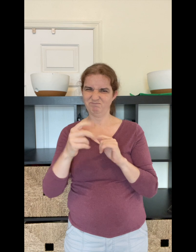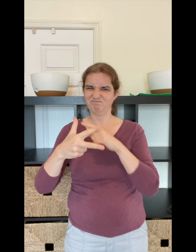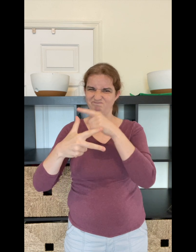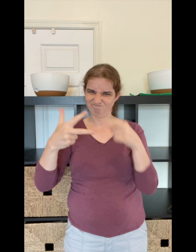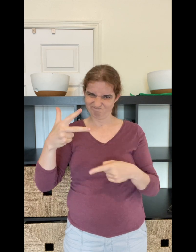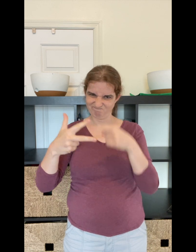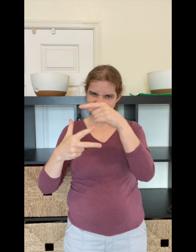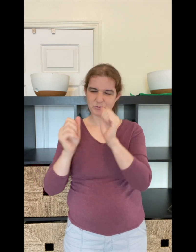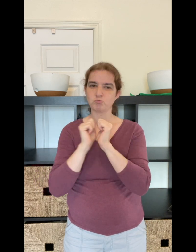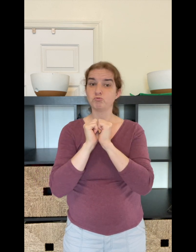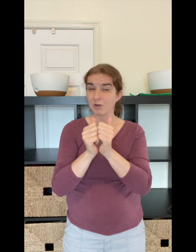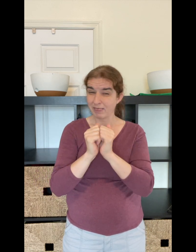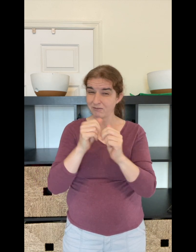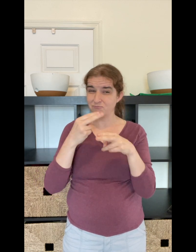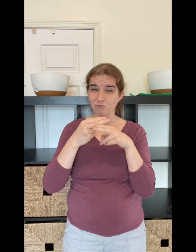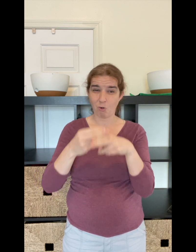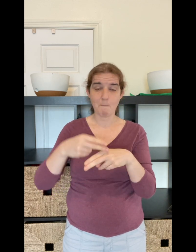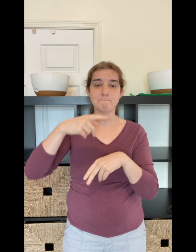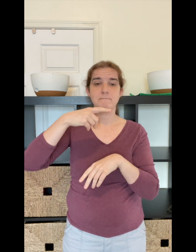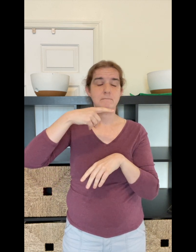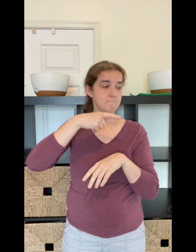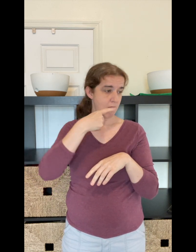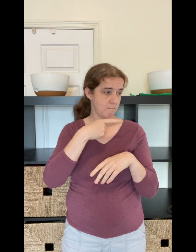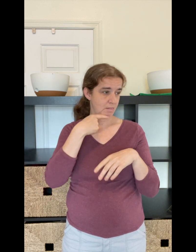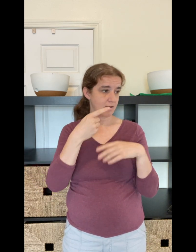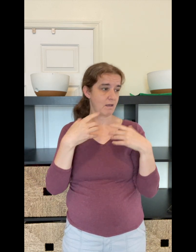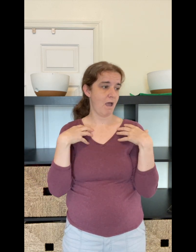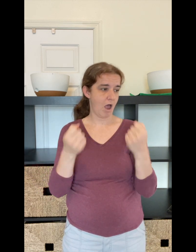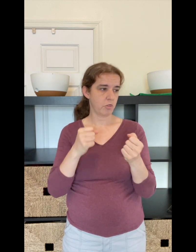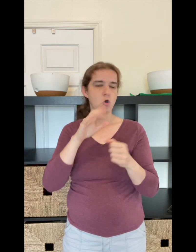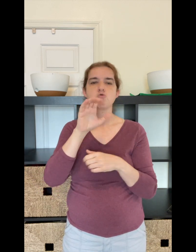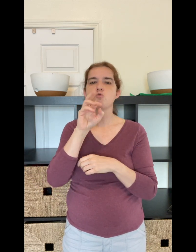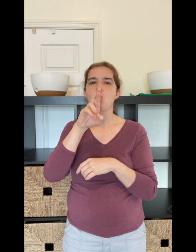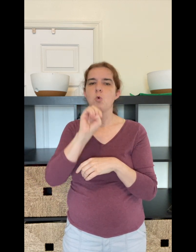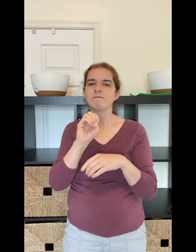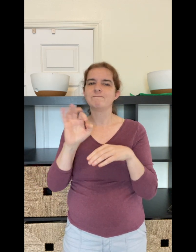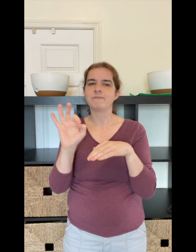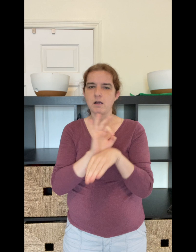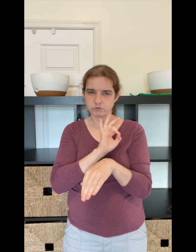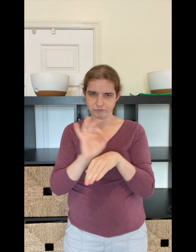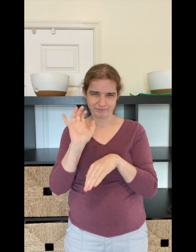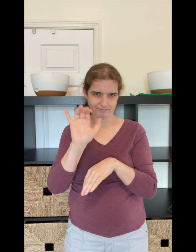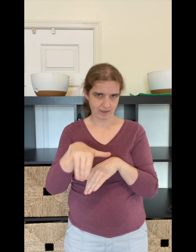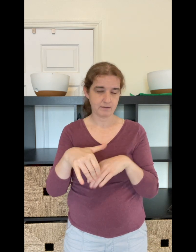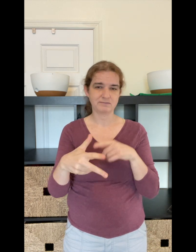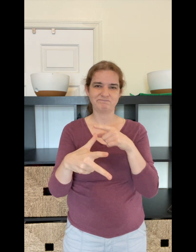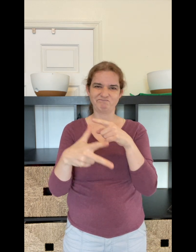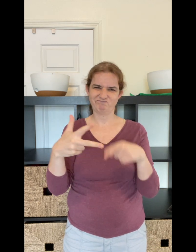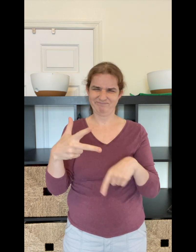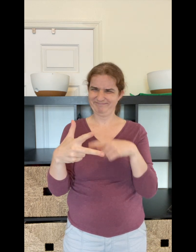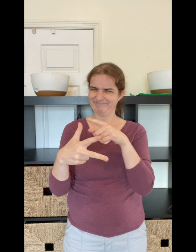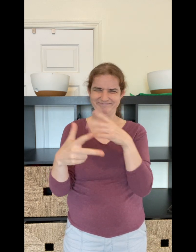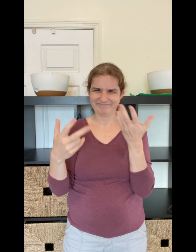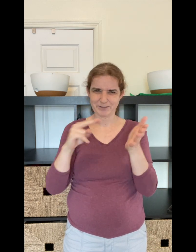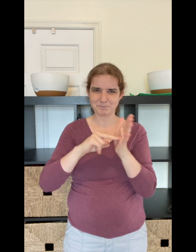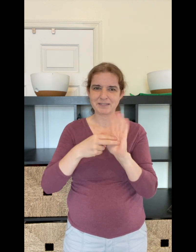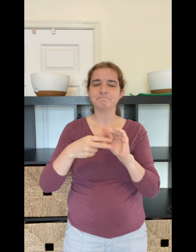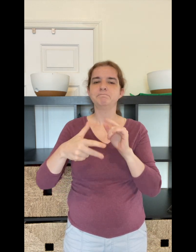assurance. Those 3 together are called public health core functions. These 3. What does